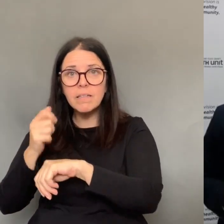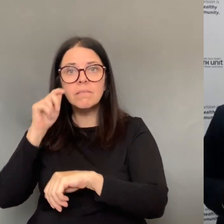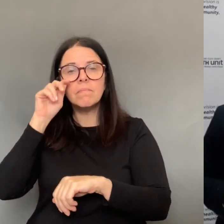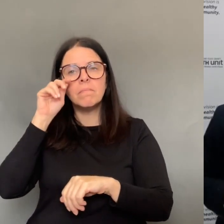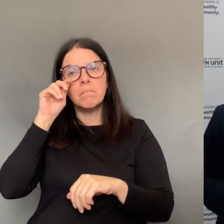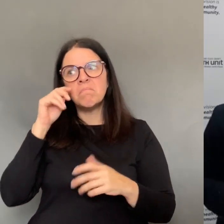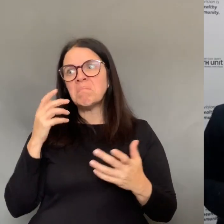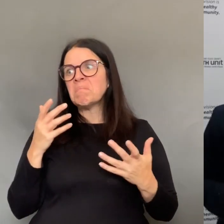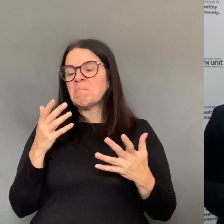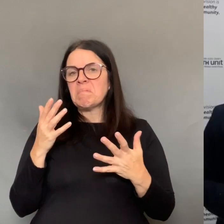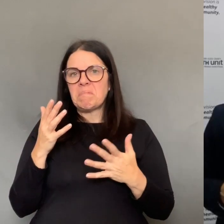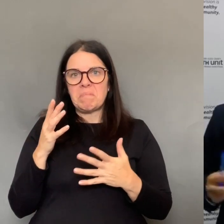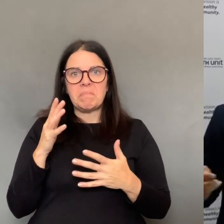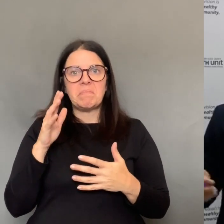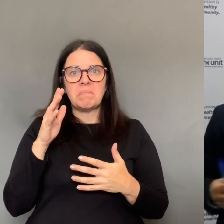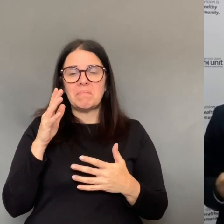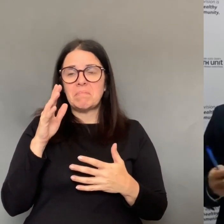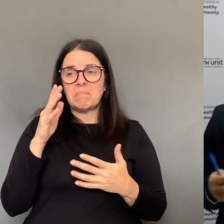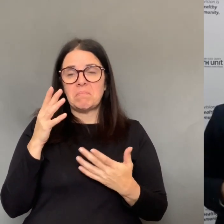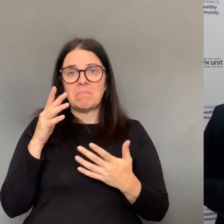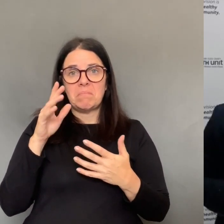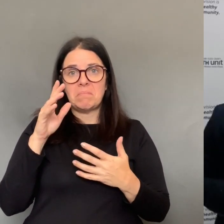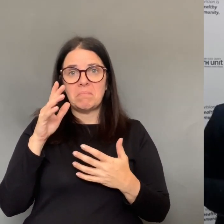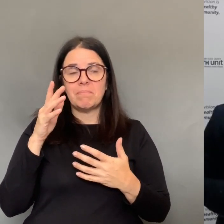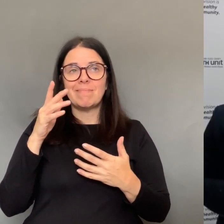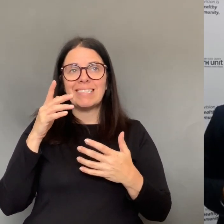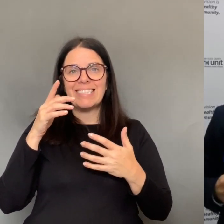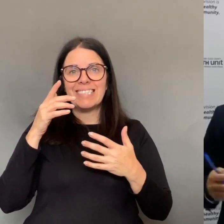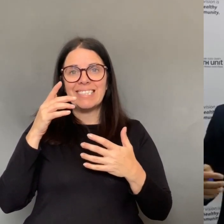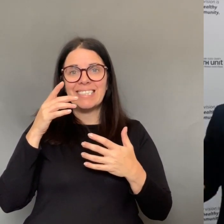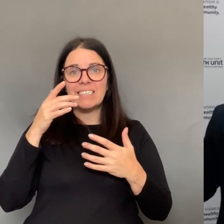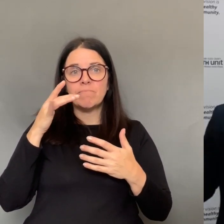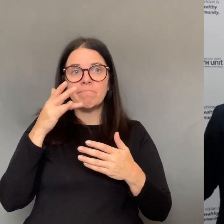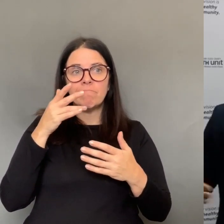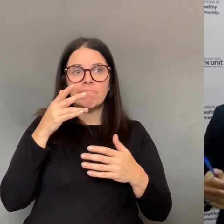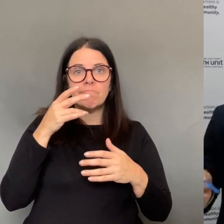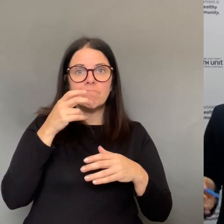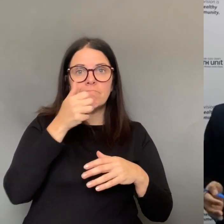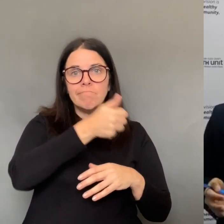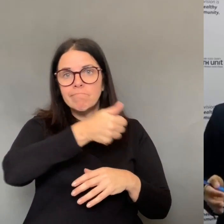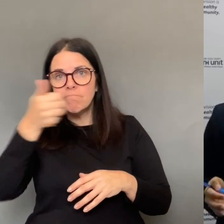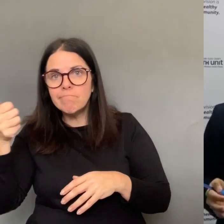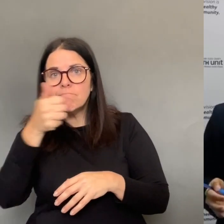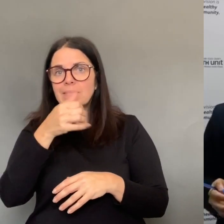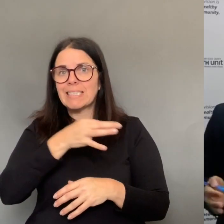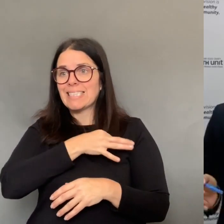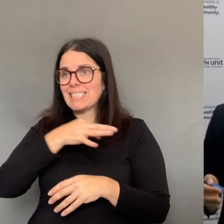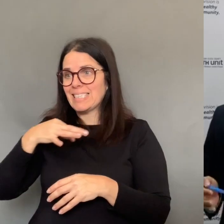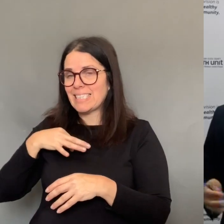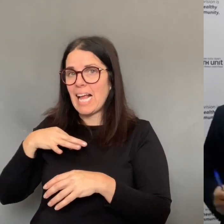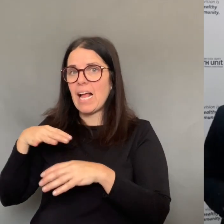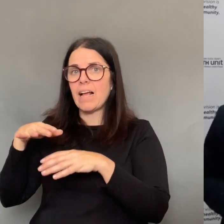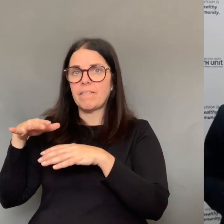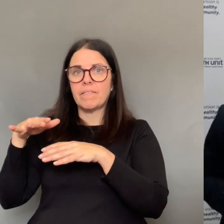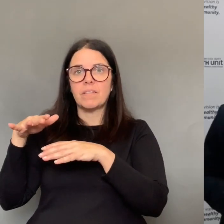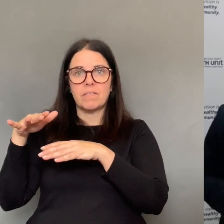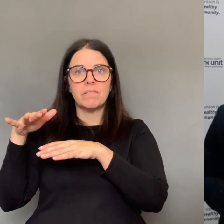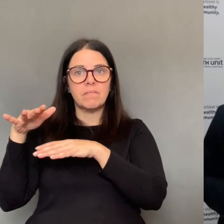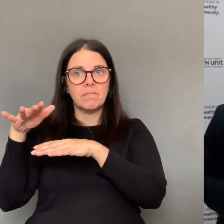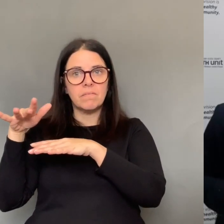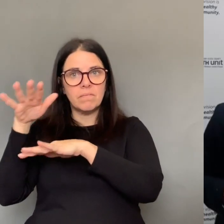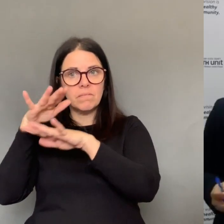obviously are finalized, and we are in conversation,